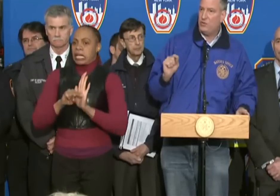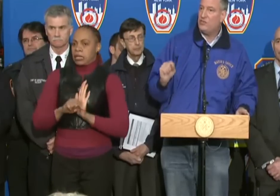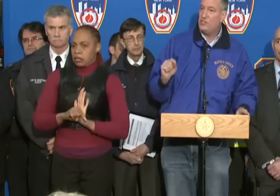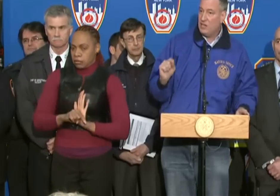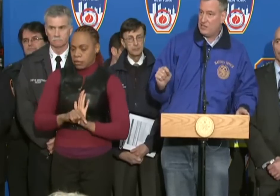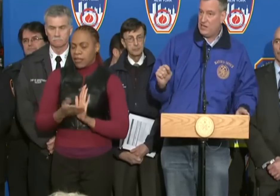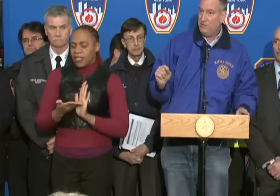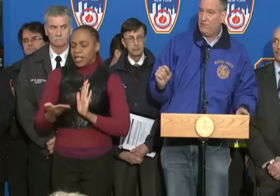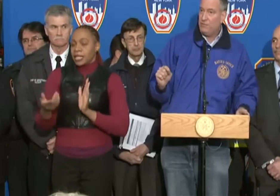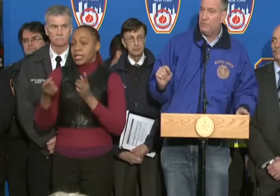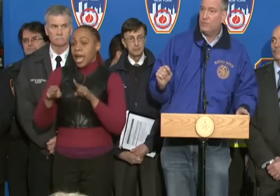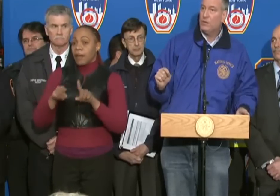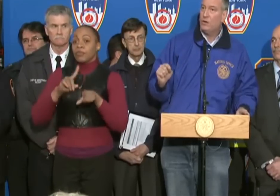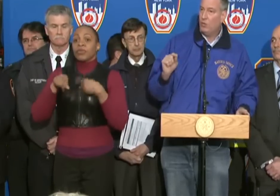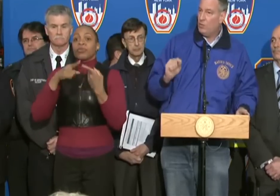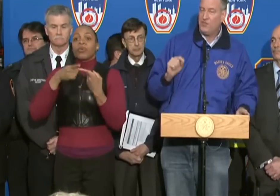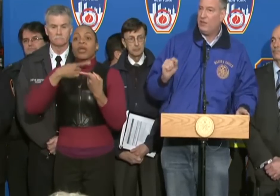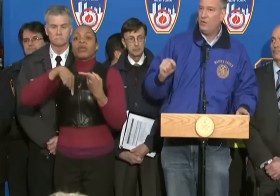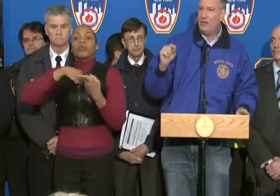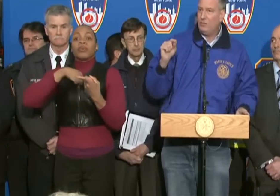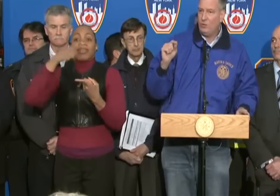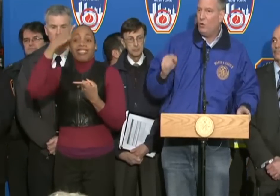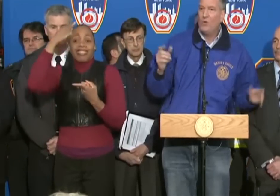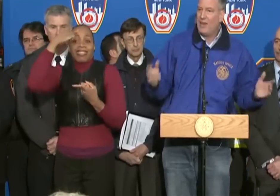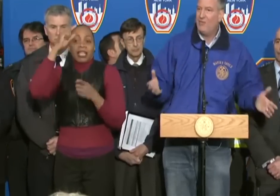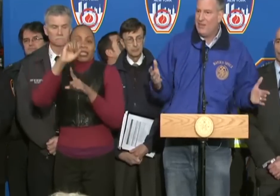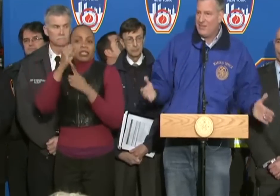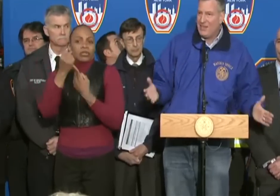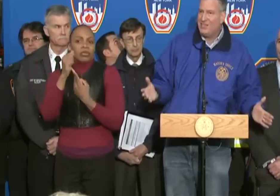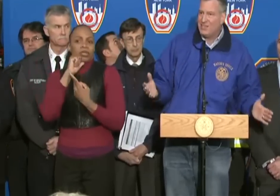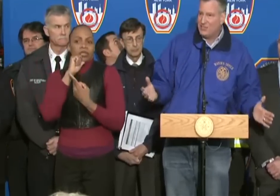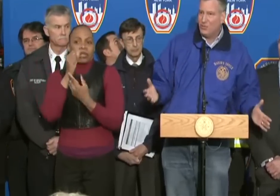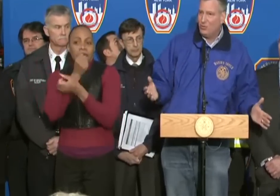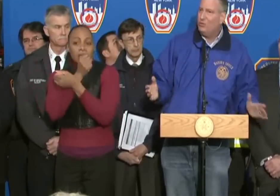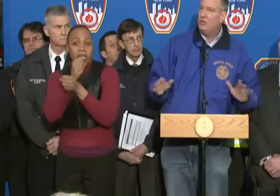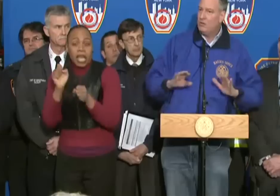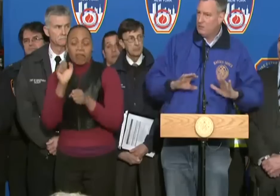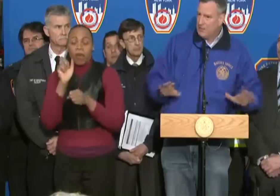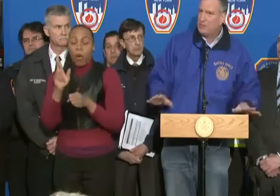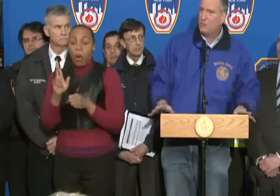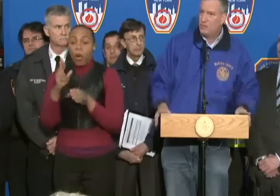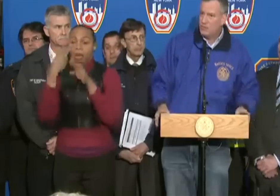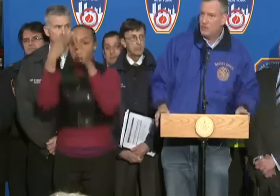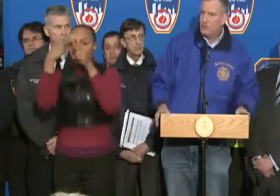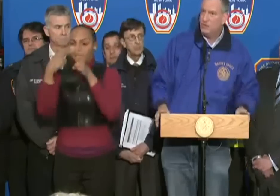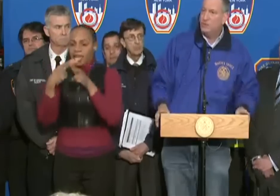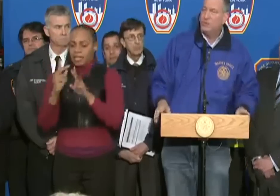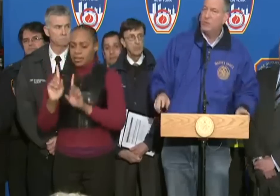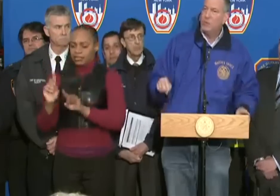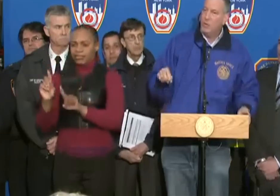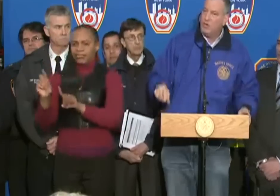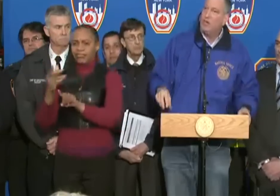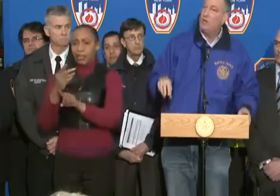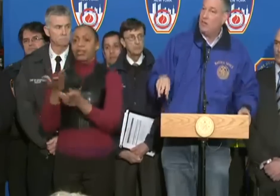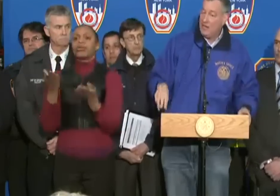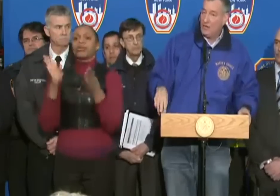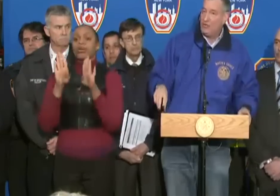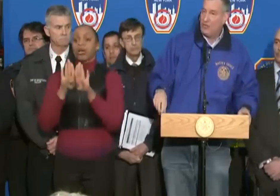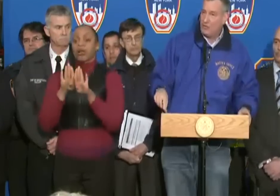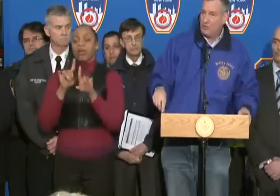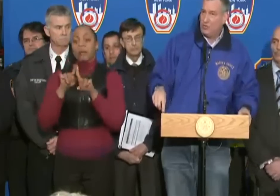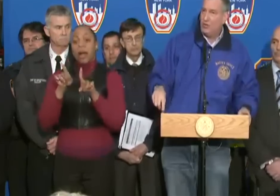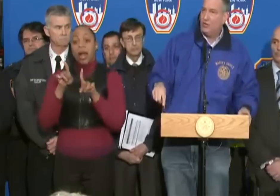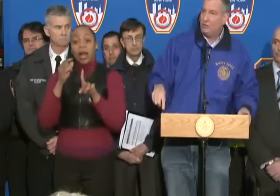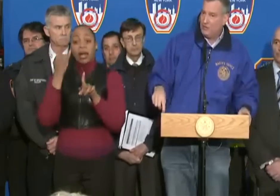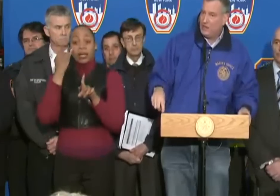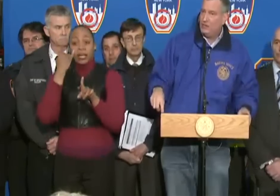think the situation is not safe, when we think we won't have any attendance in school, that's when we should close it. But when we think we can actually